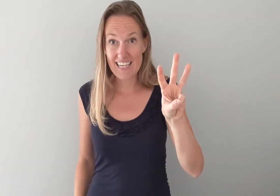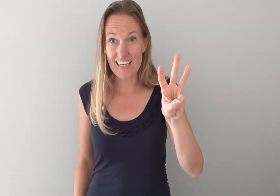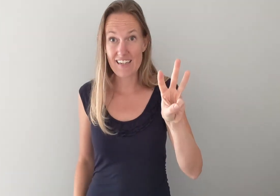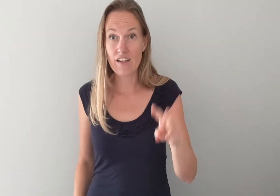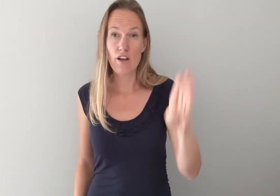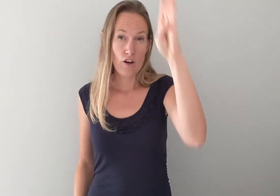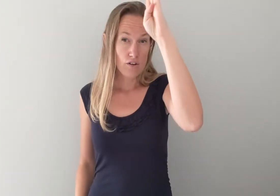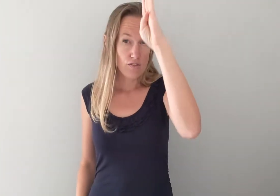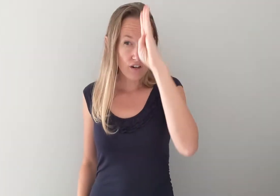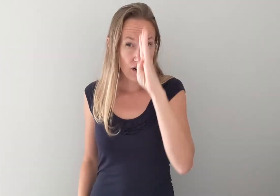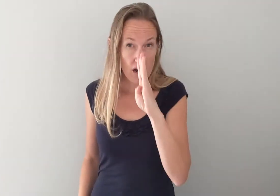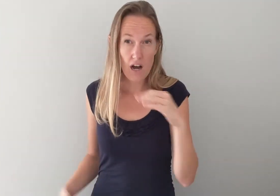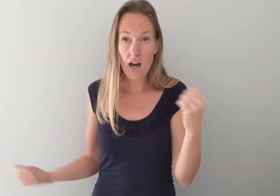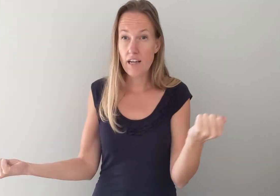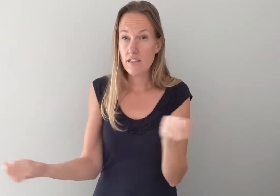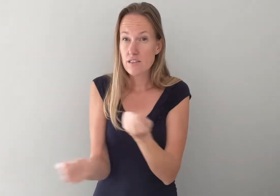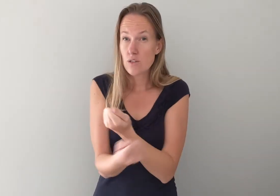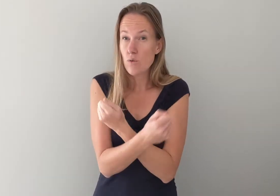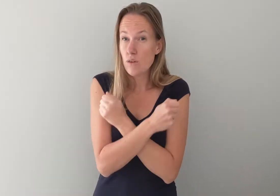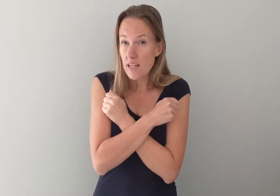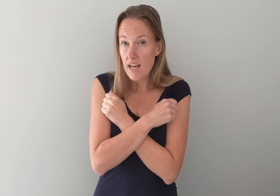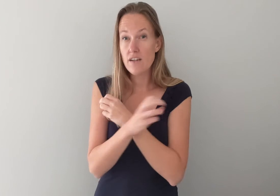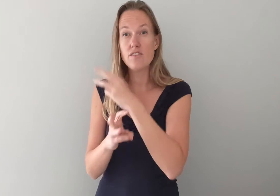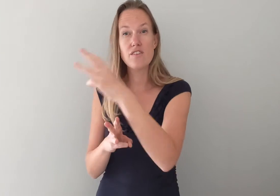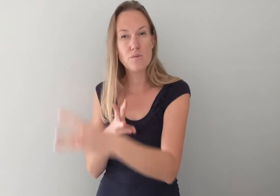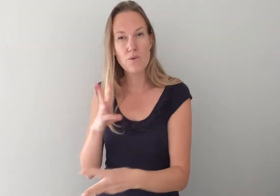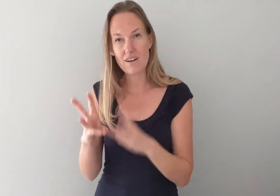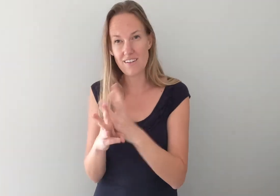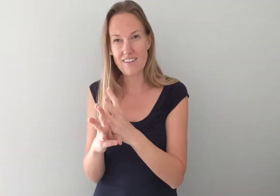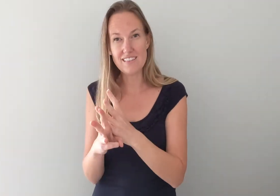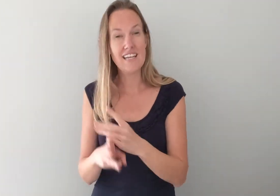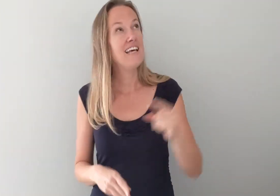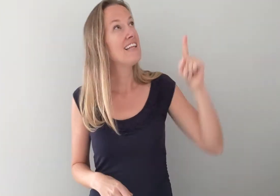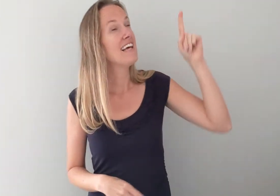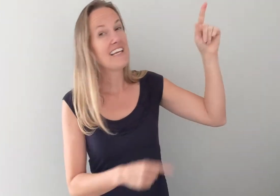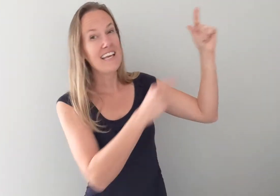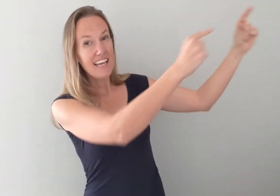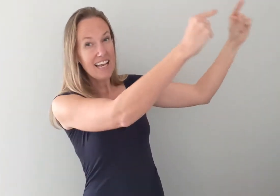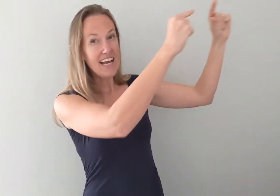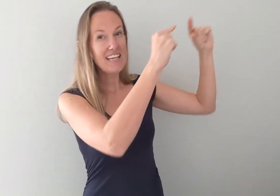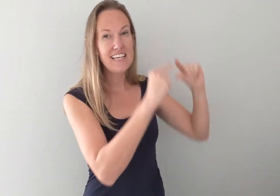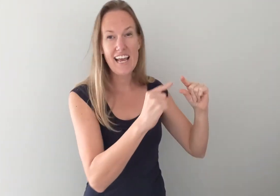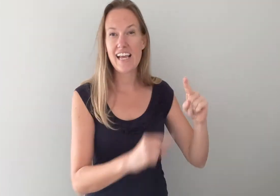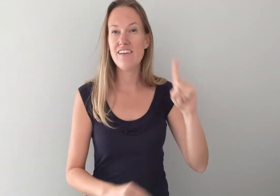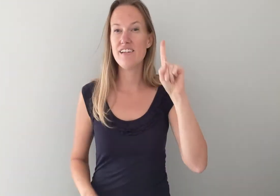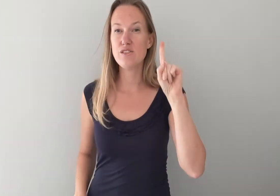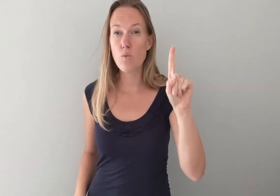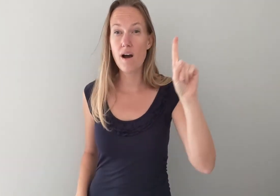16. For God so loved the world that he gave his